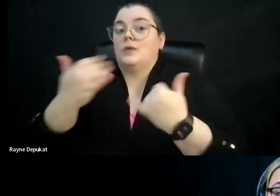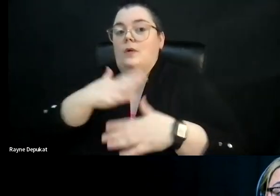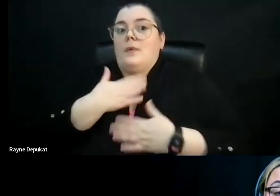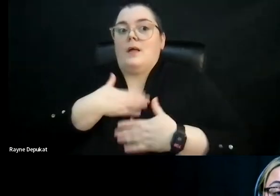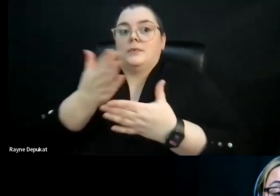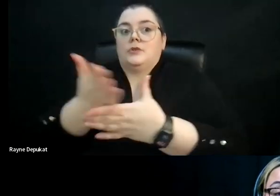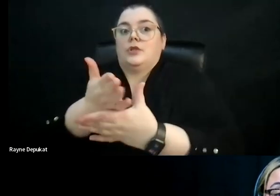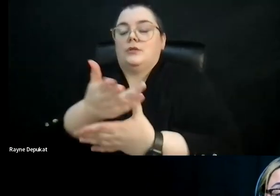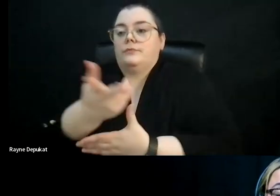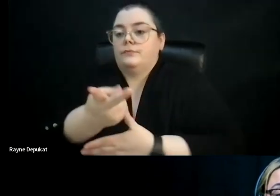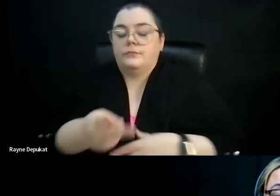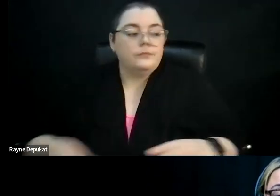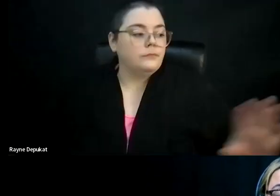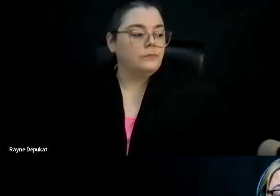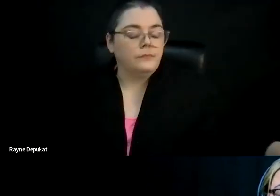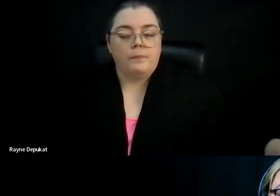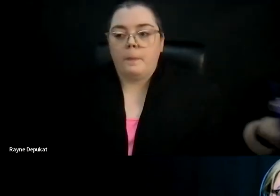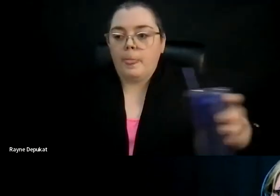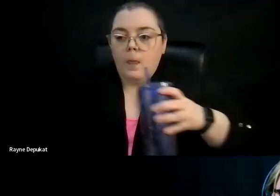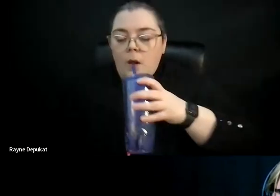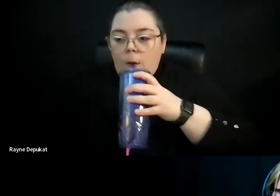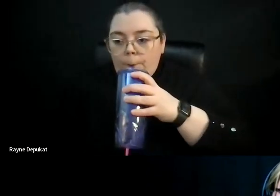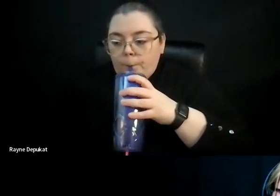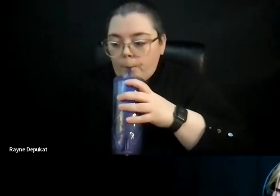I haven't seen that today, so I'm glad that you shared that there.